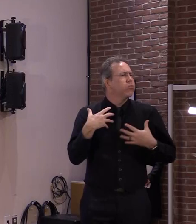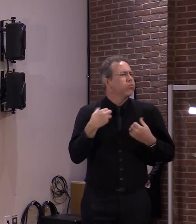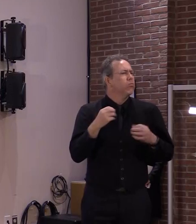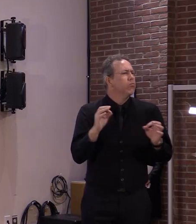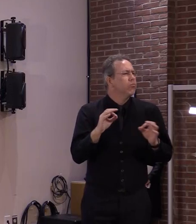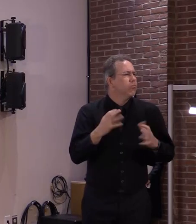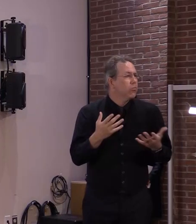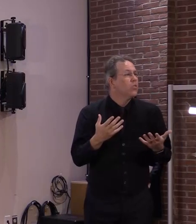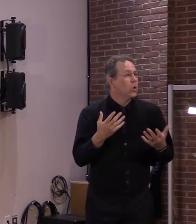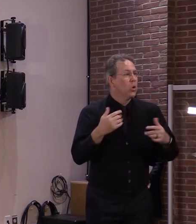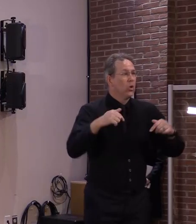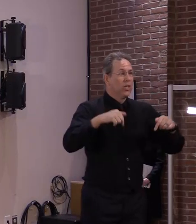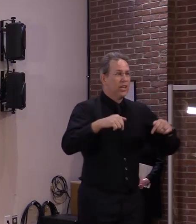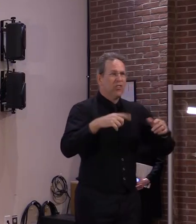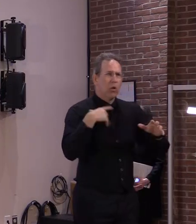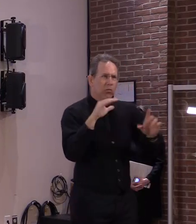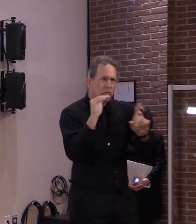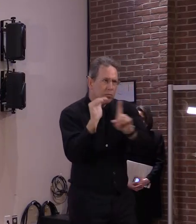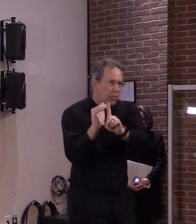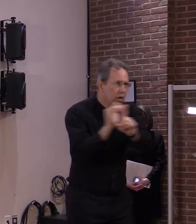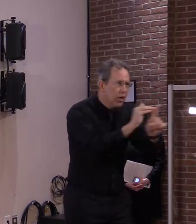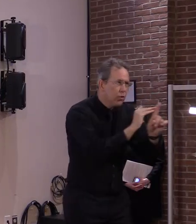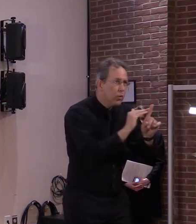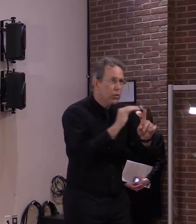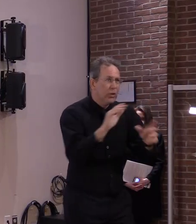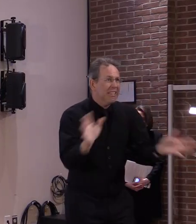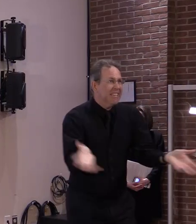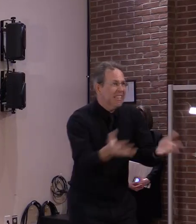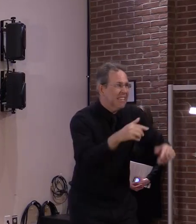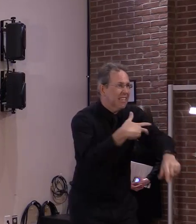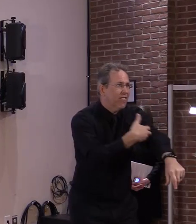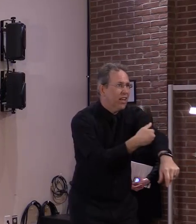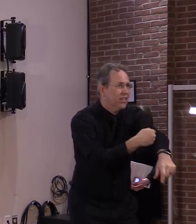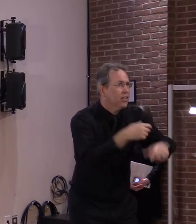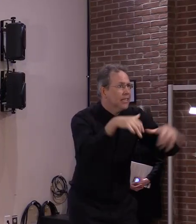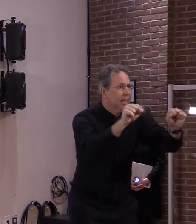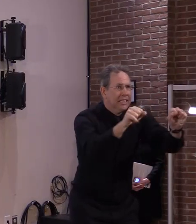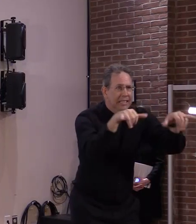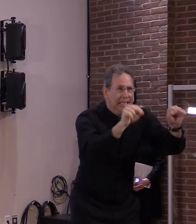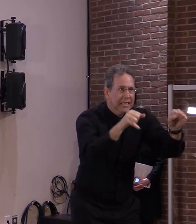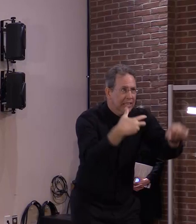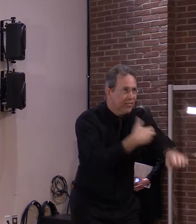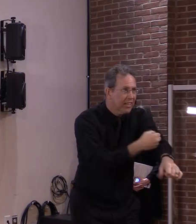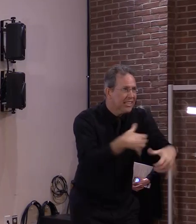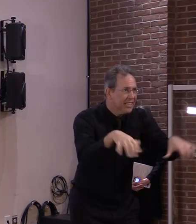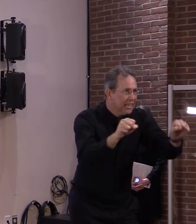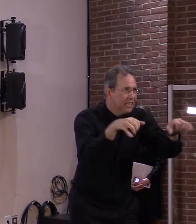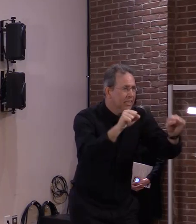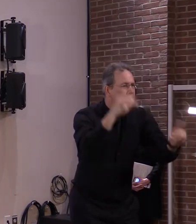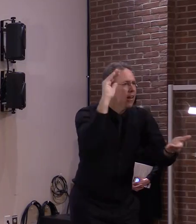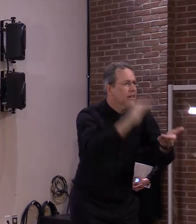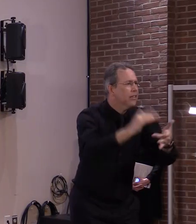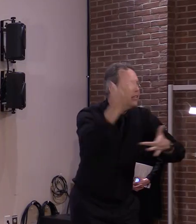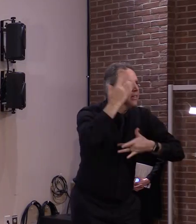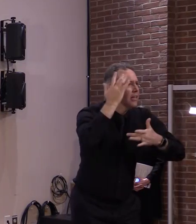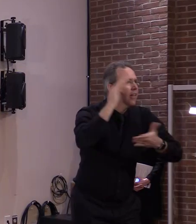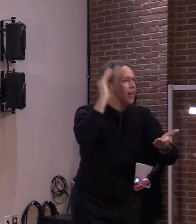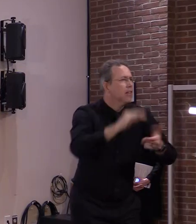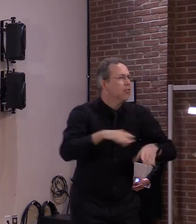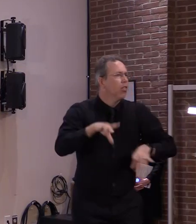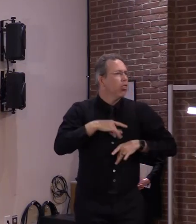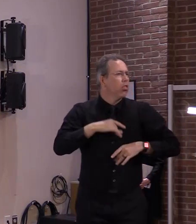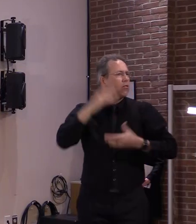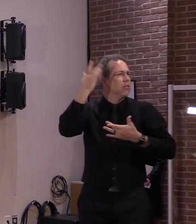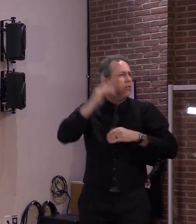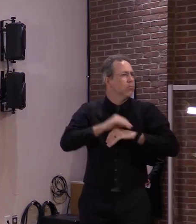vaccinated as soon as possible to lower the risk of spread to anyone. In the meantime, we all need to keep our